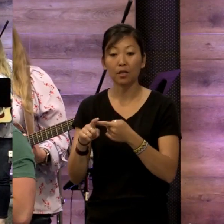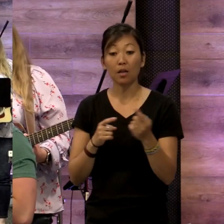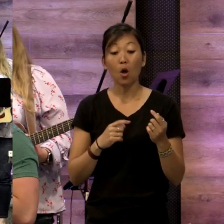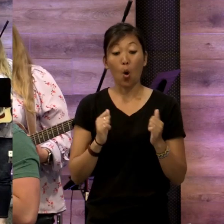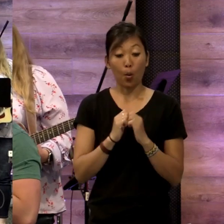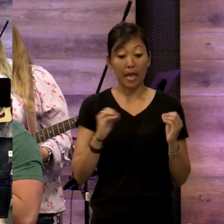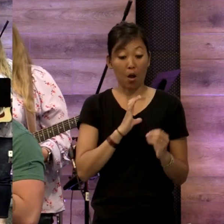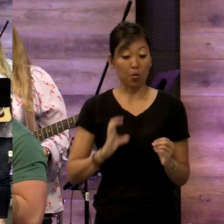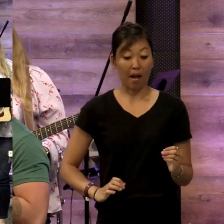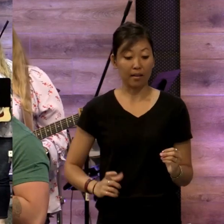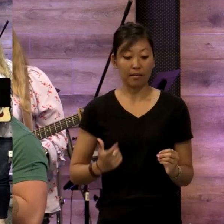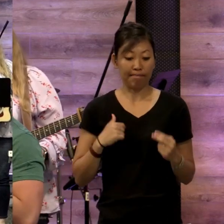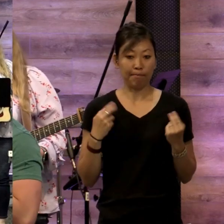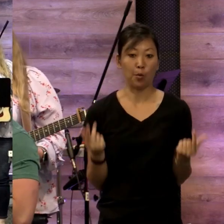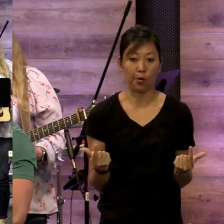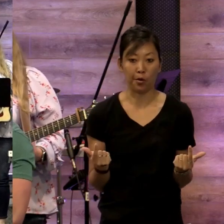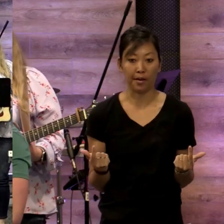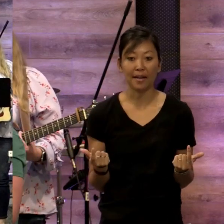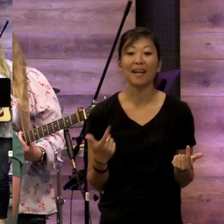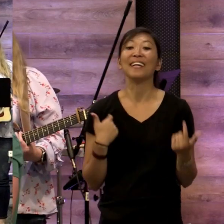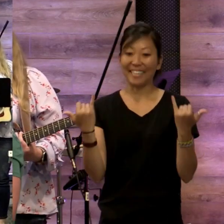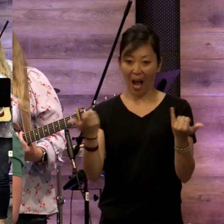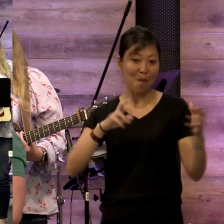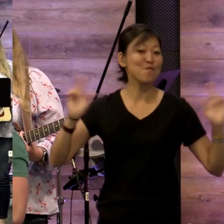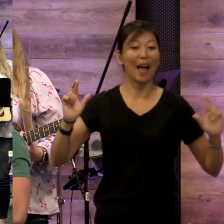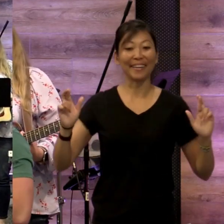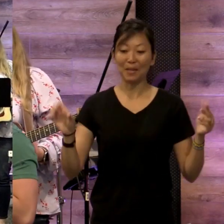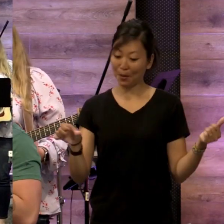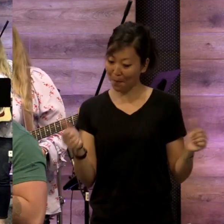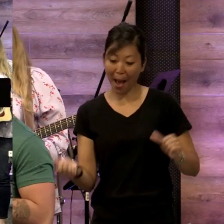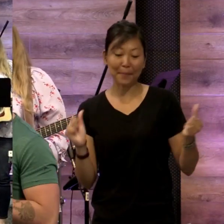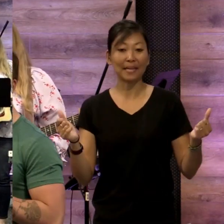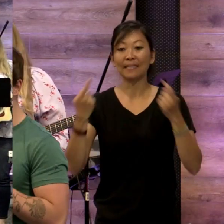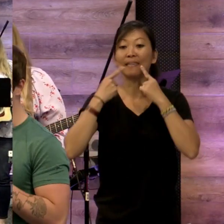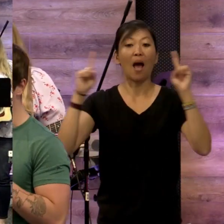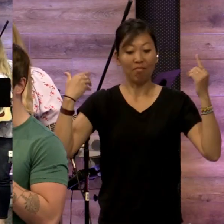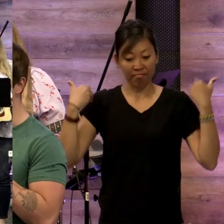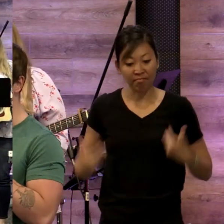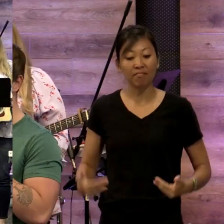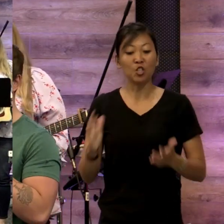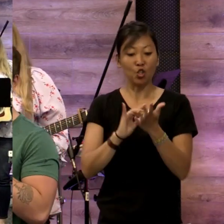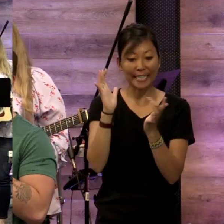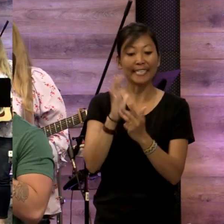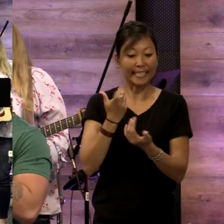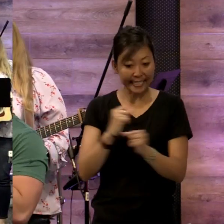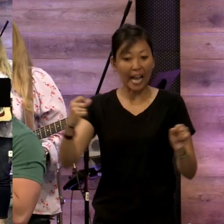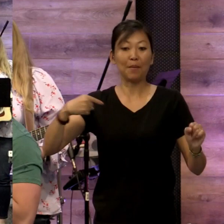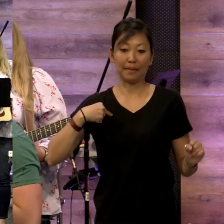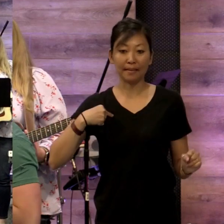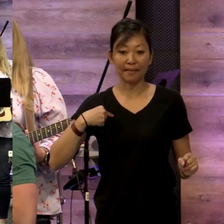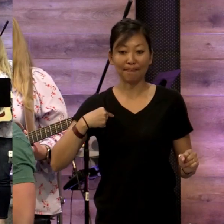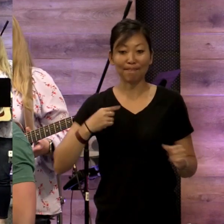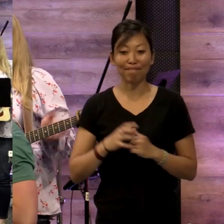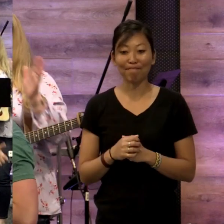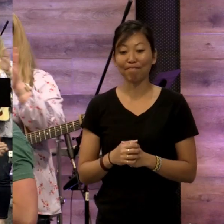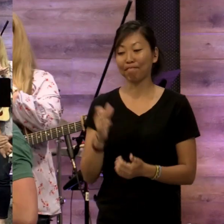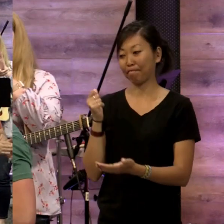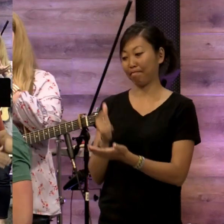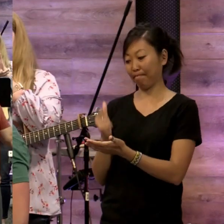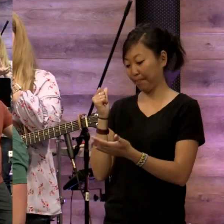Christ, I am nothing, and I've never been more ready to be baptized and publicly proclaim that Jesus Christ is my Lord and Savior.